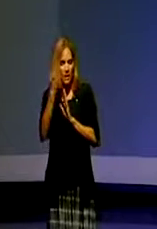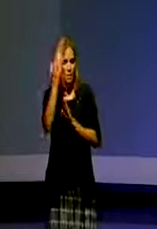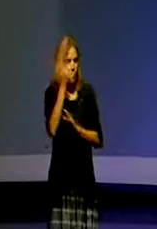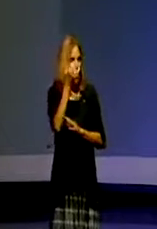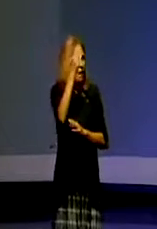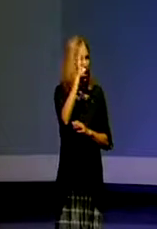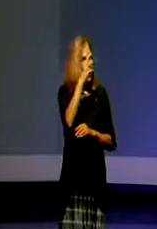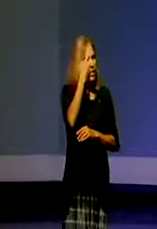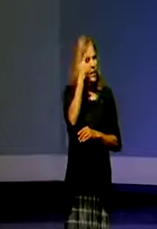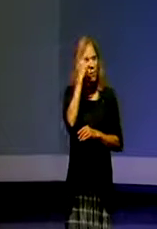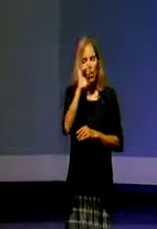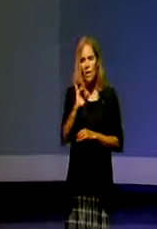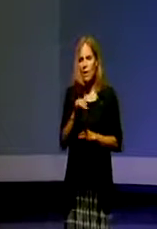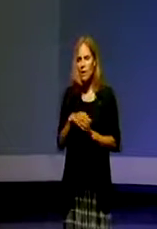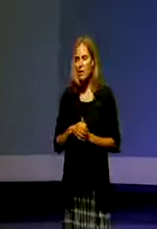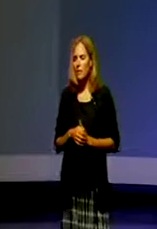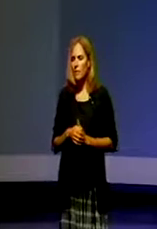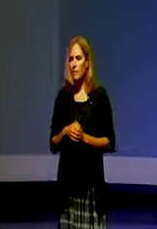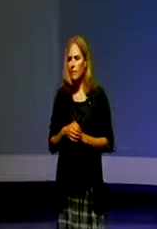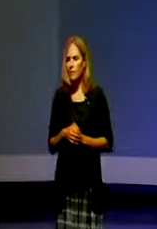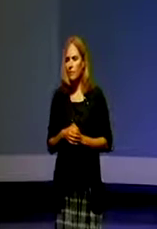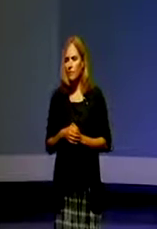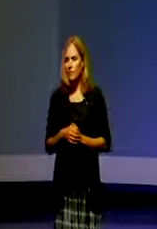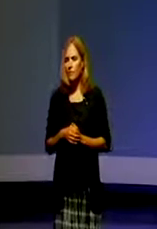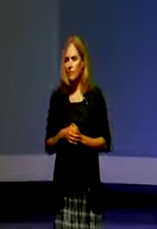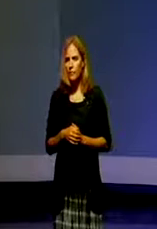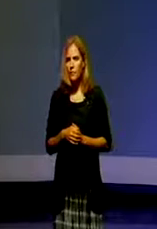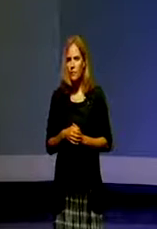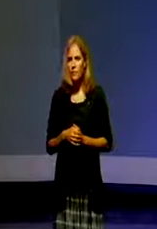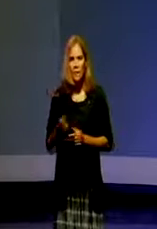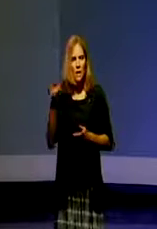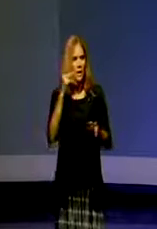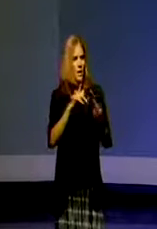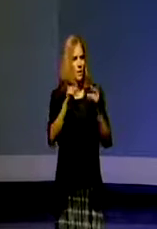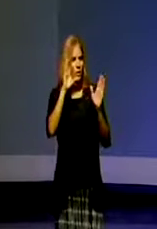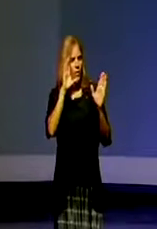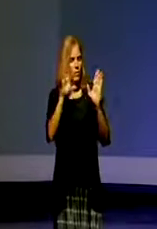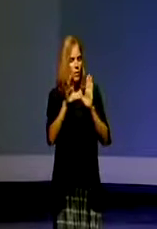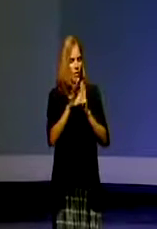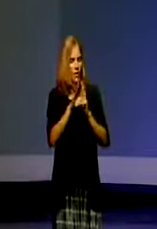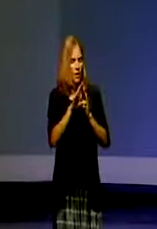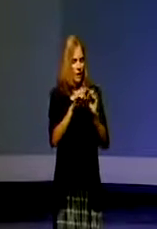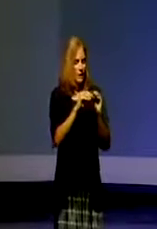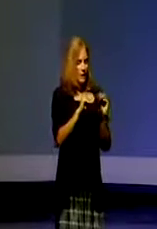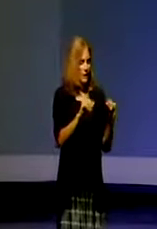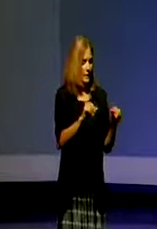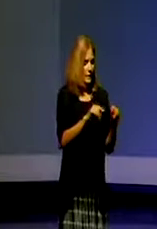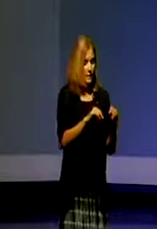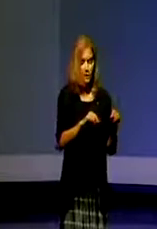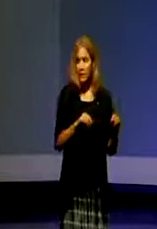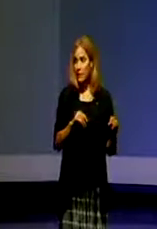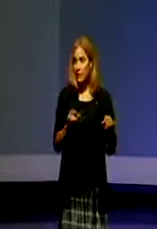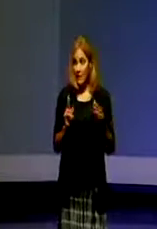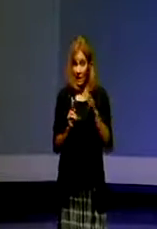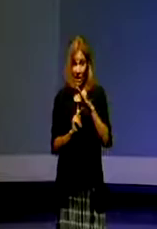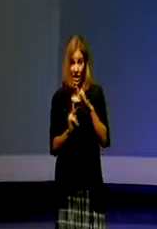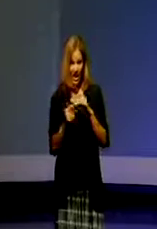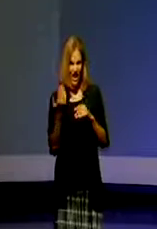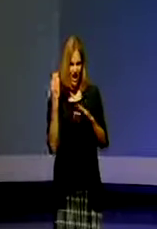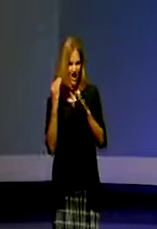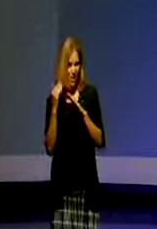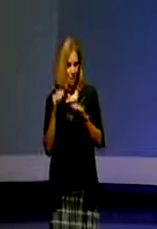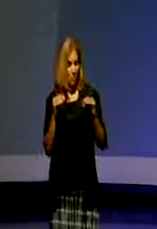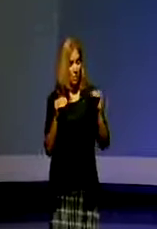God. Think about that. Isn't that just the perfect picture that Jesus paints? You put that seed in the ground like I did in kindergarten.